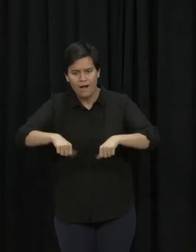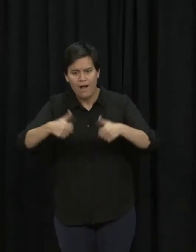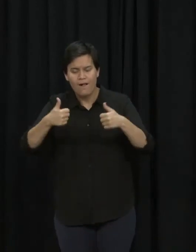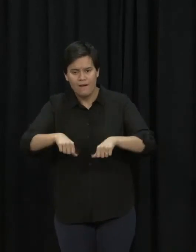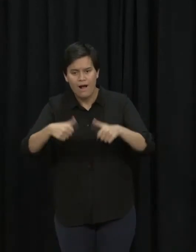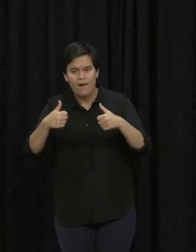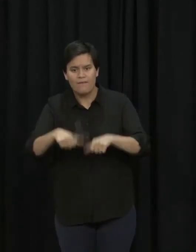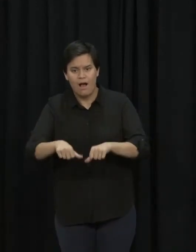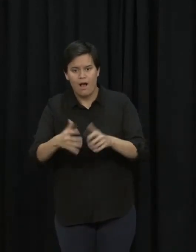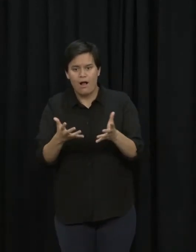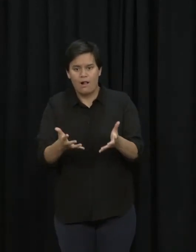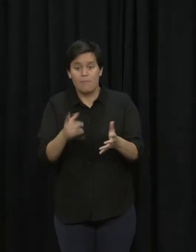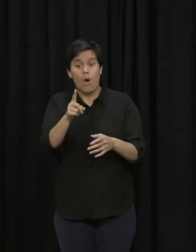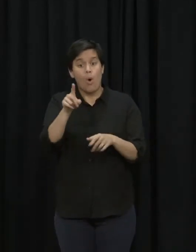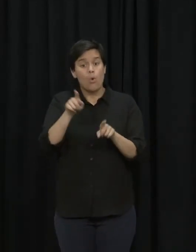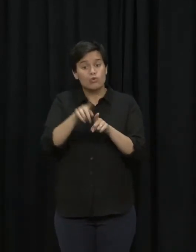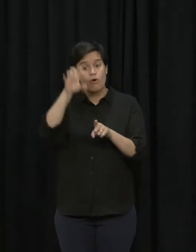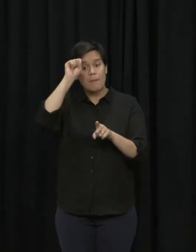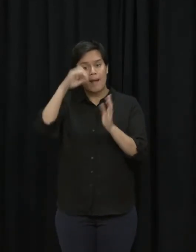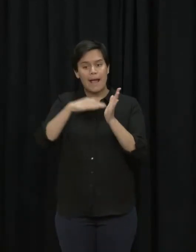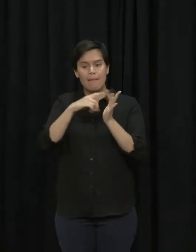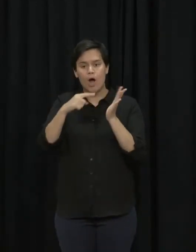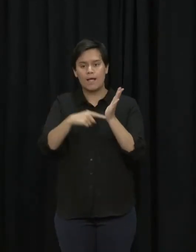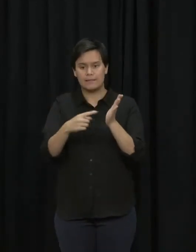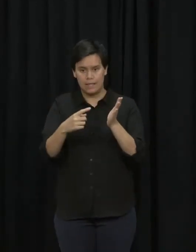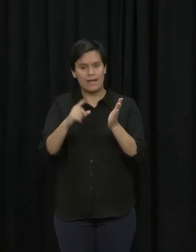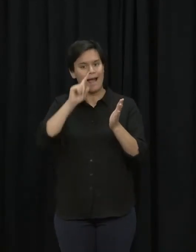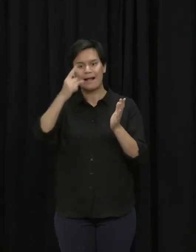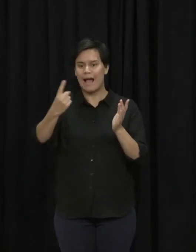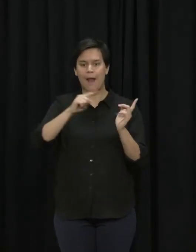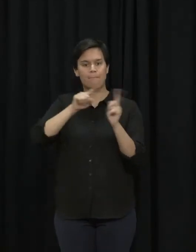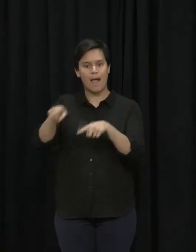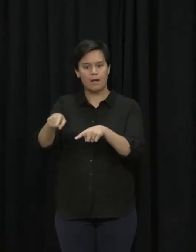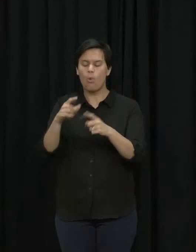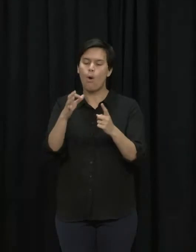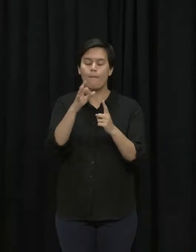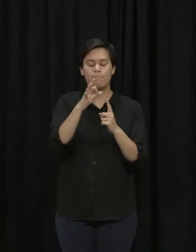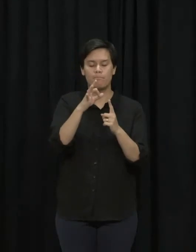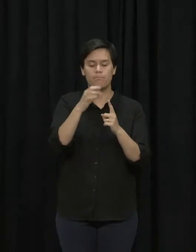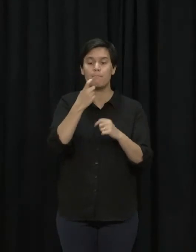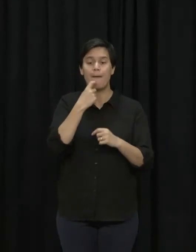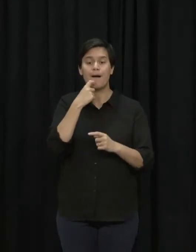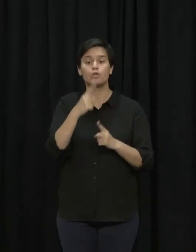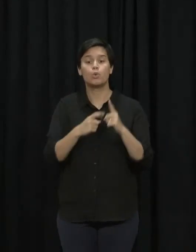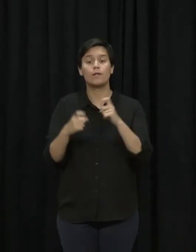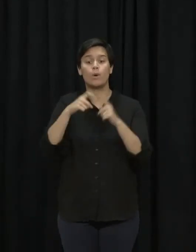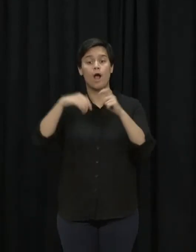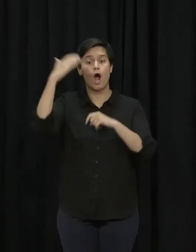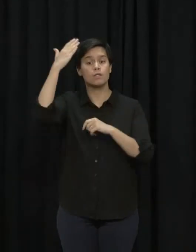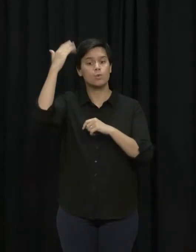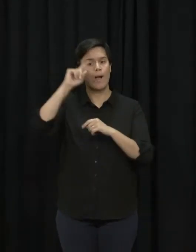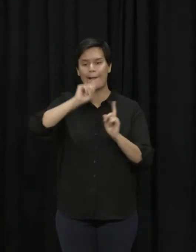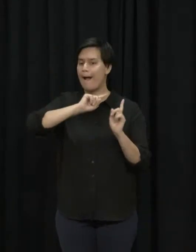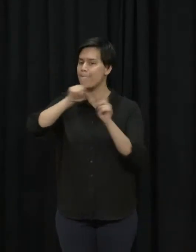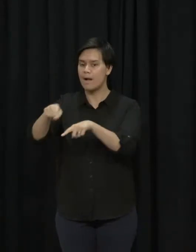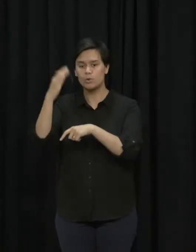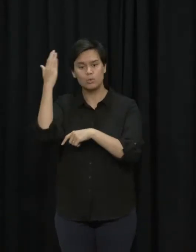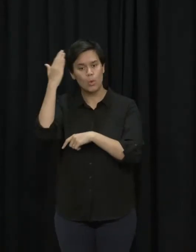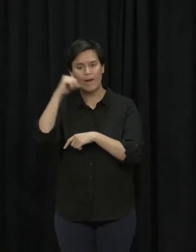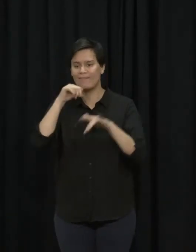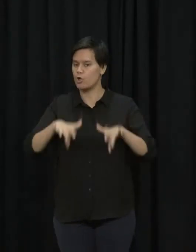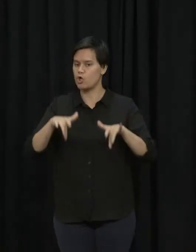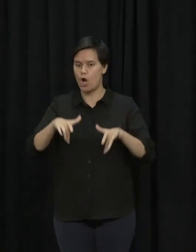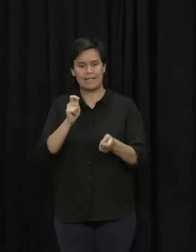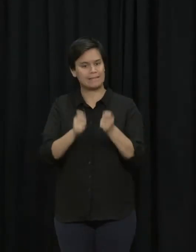remembering also no student was allowed to go back to school unless they had the negative test. And so that was our safety net at that point, but we were down to a